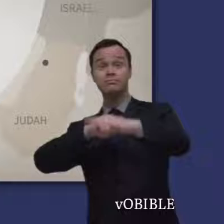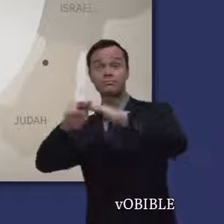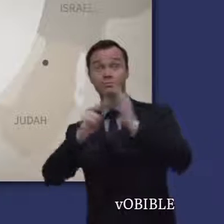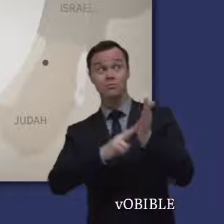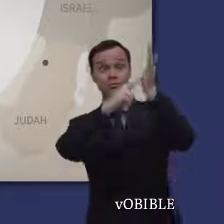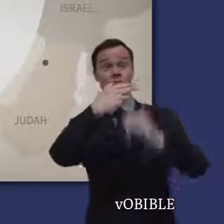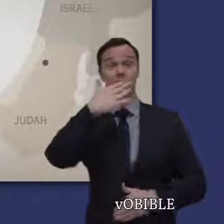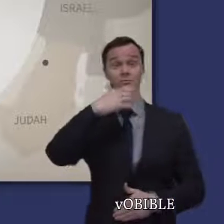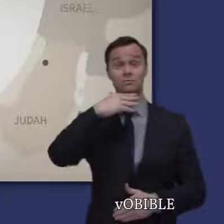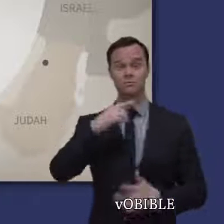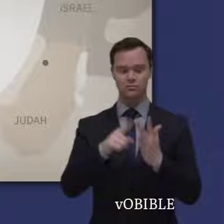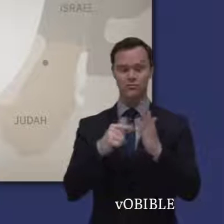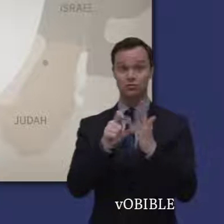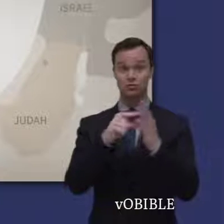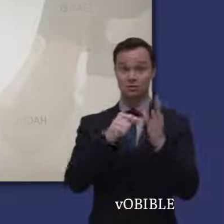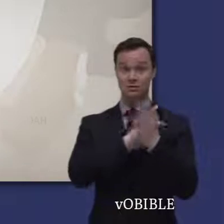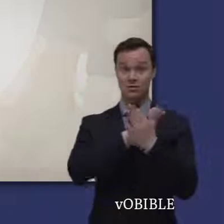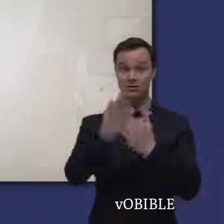come upon Israel and Judah.